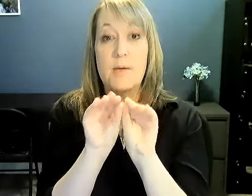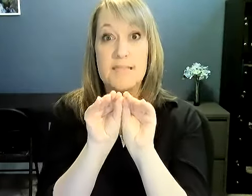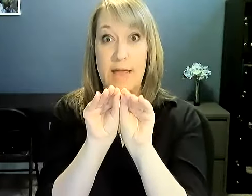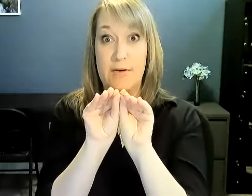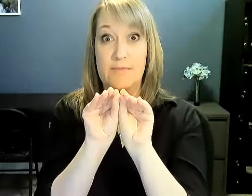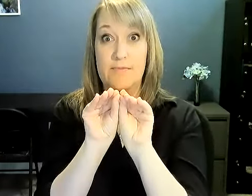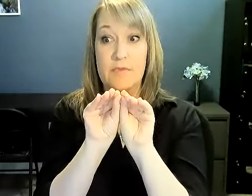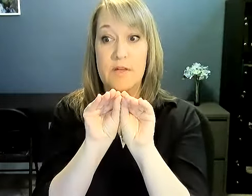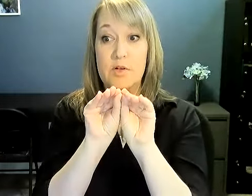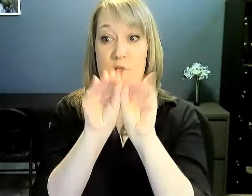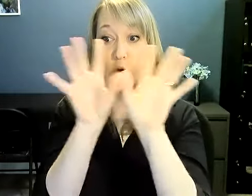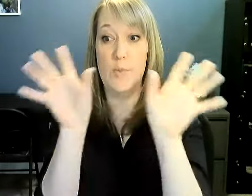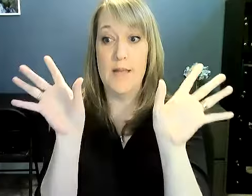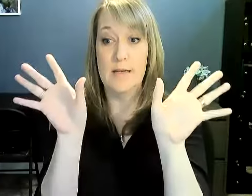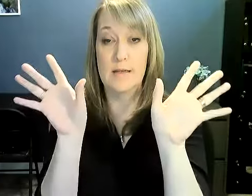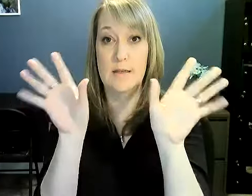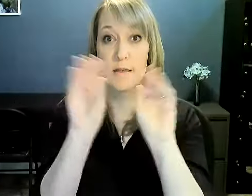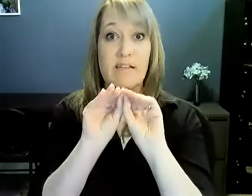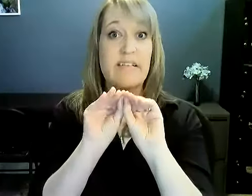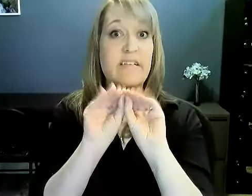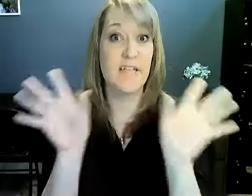thumbs together. Then you're going to open. Clear.